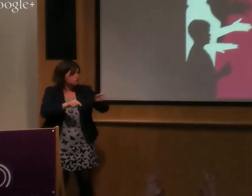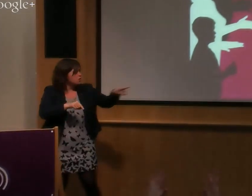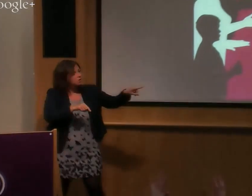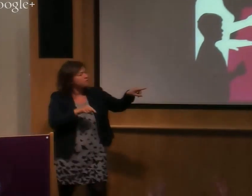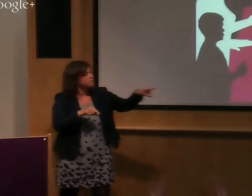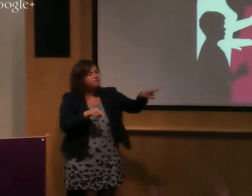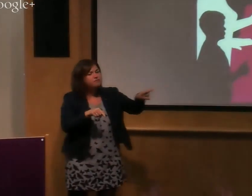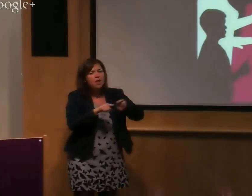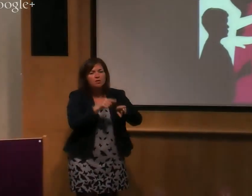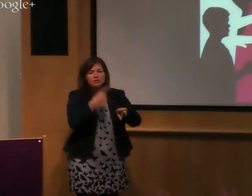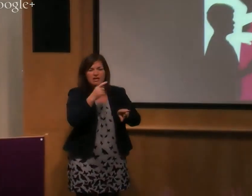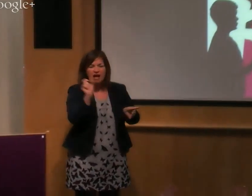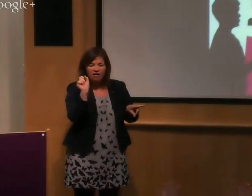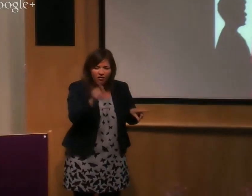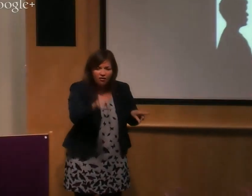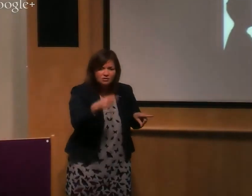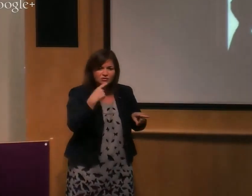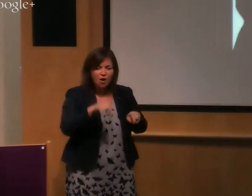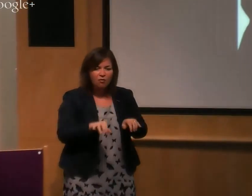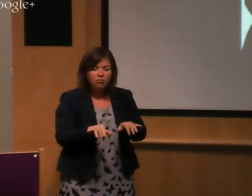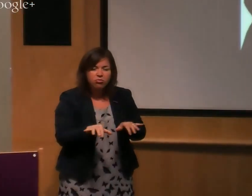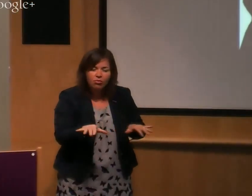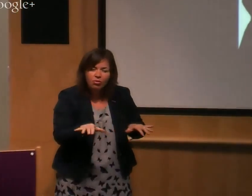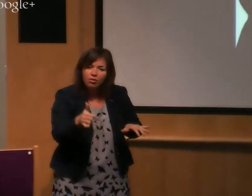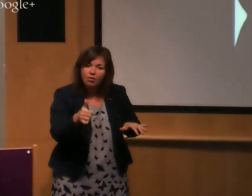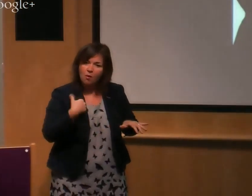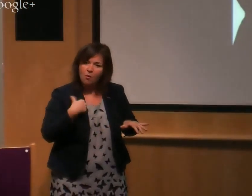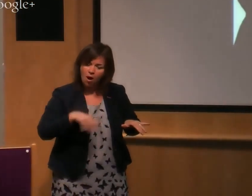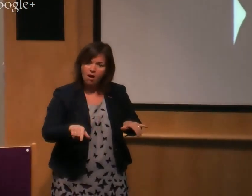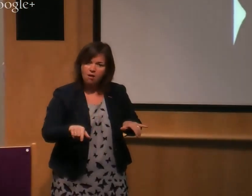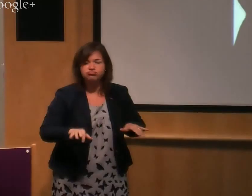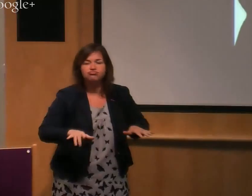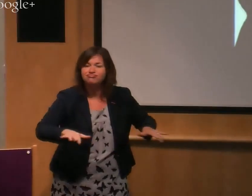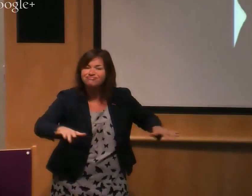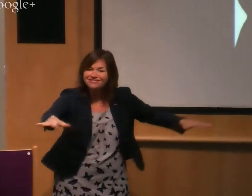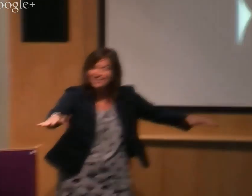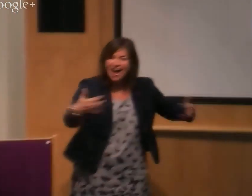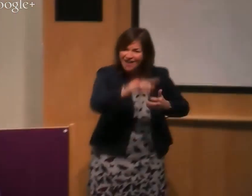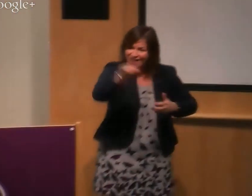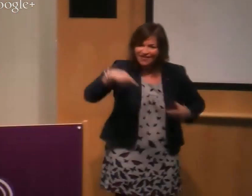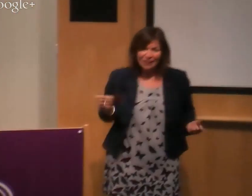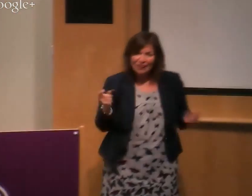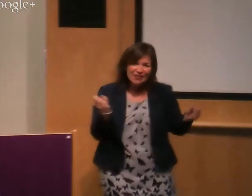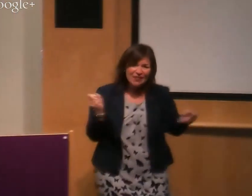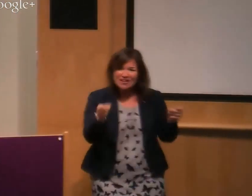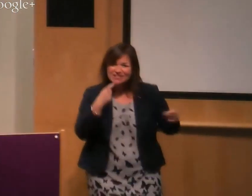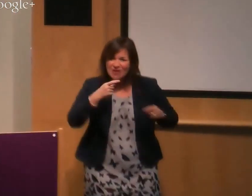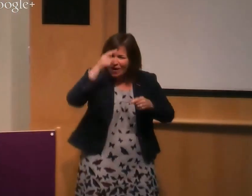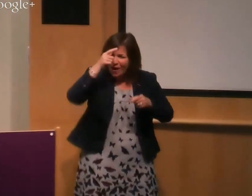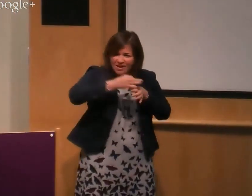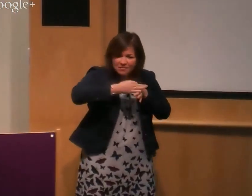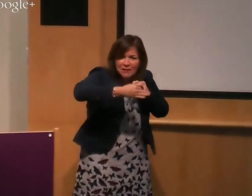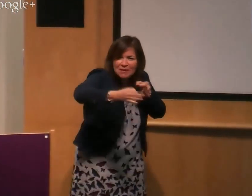So thank you again, Sue. It was nice to listen to that metaphor of